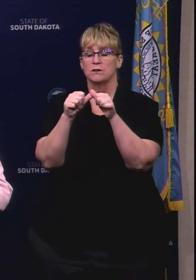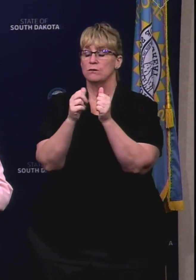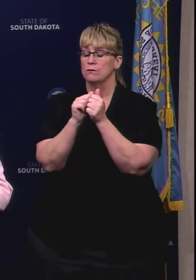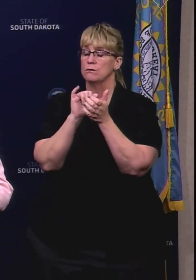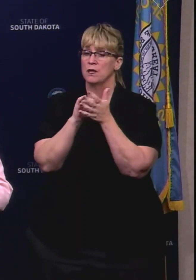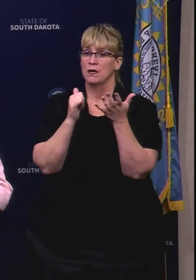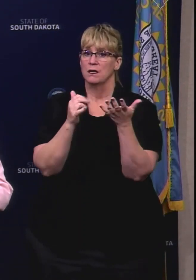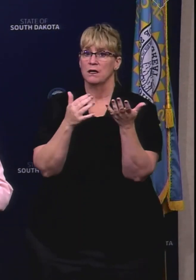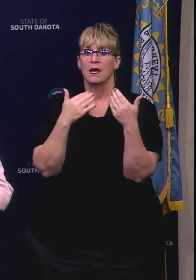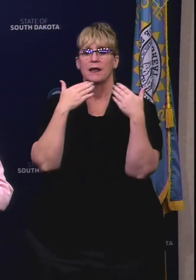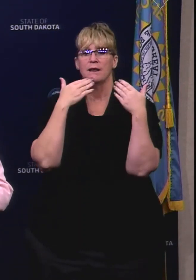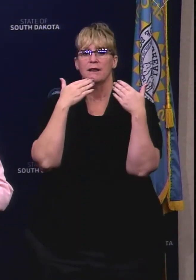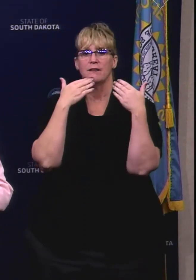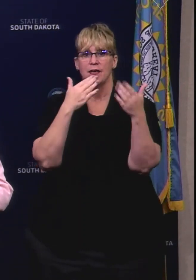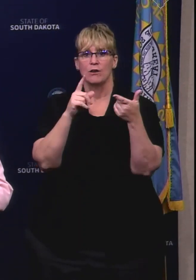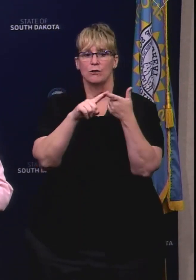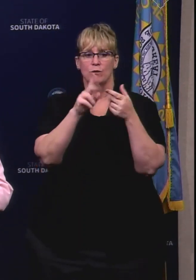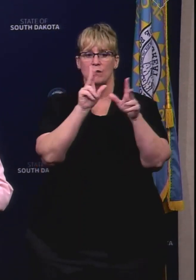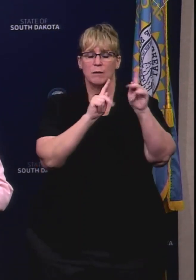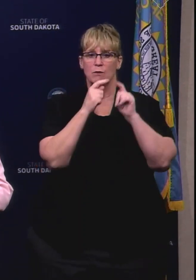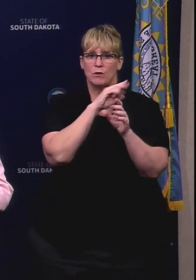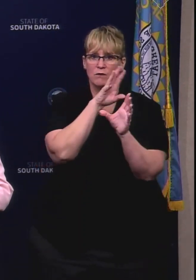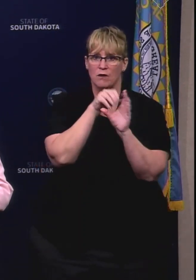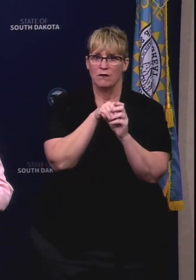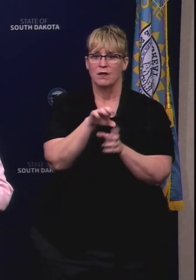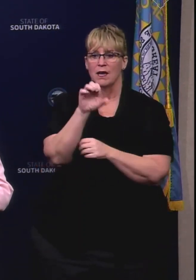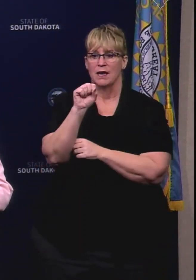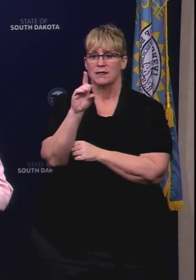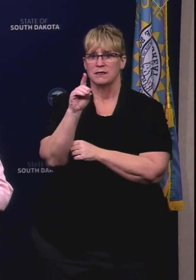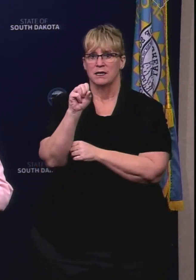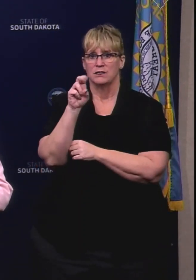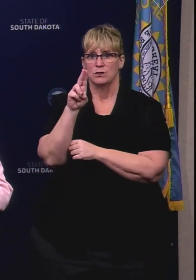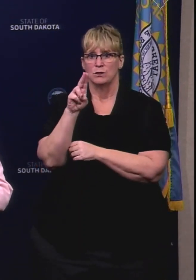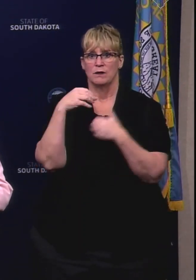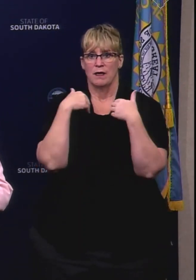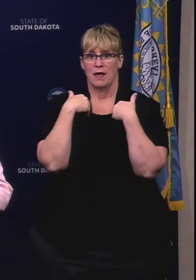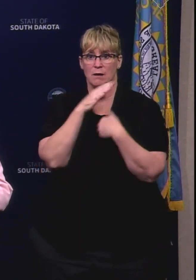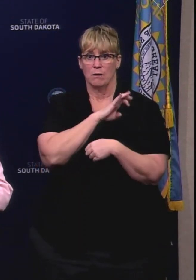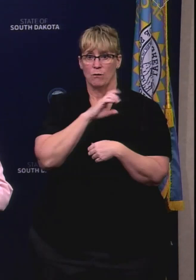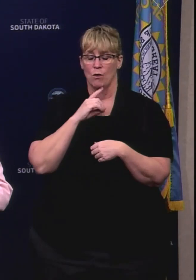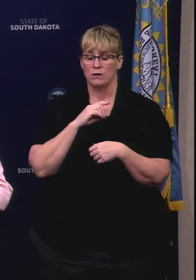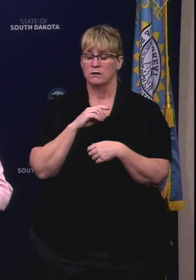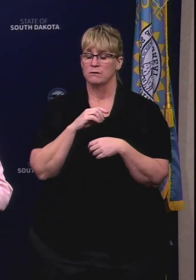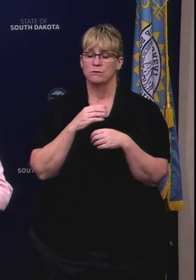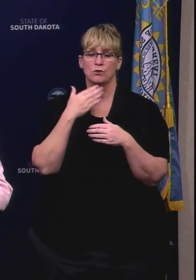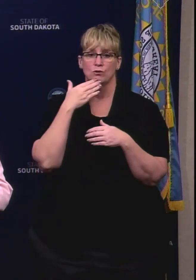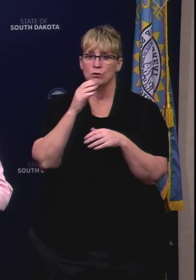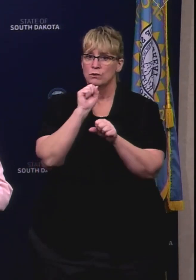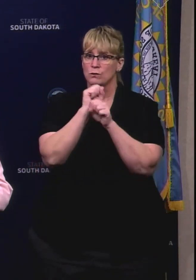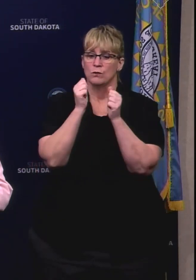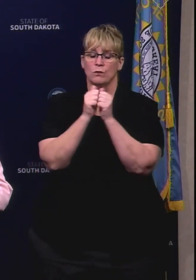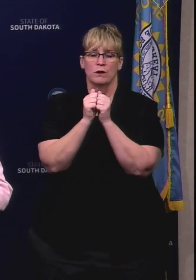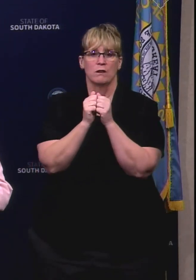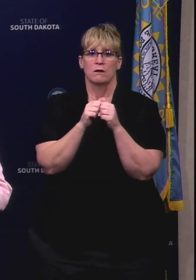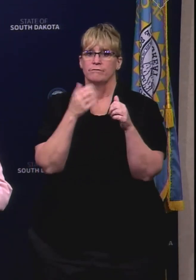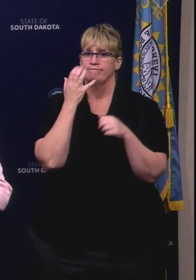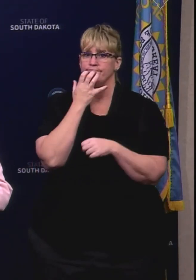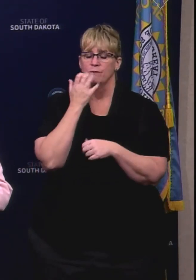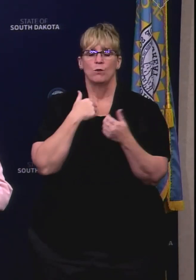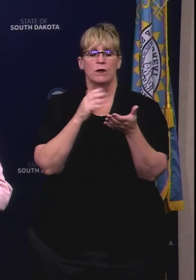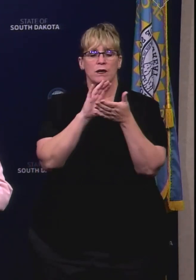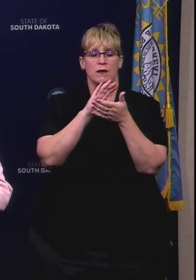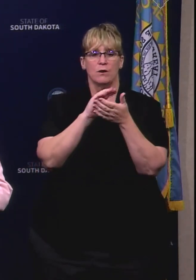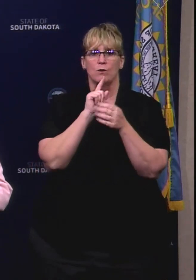that. And again, thank you to the partners. SDSU and the Animal Industry Board have been amazing, great to work with, and we appreciate